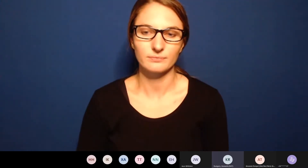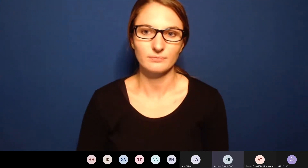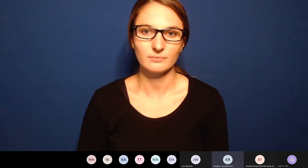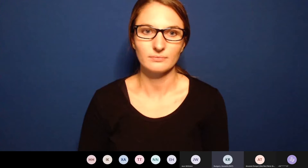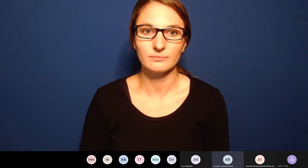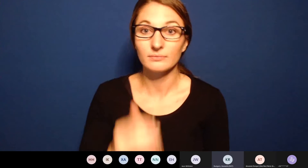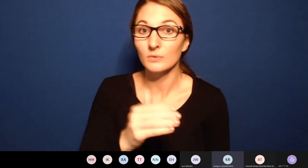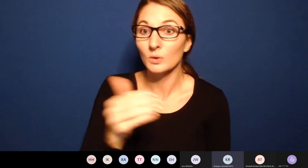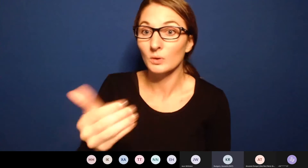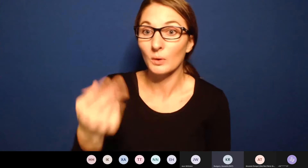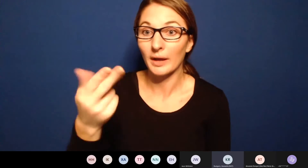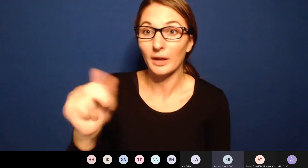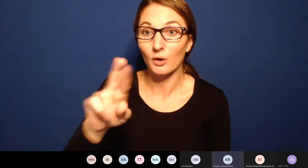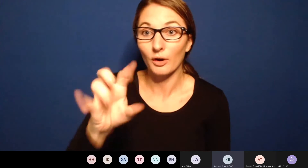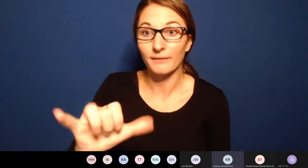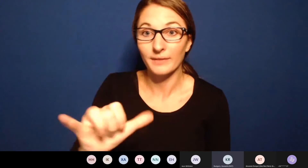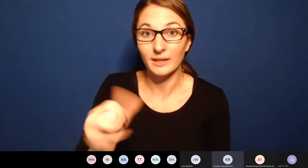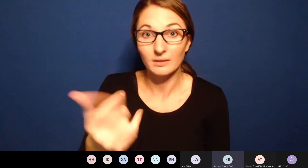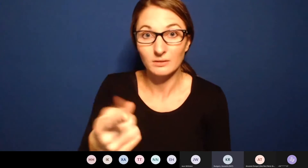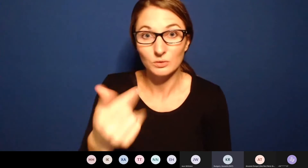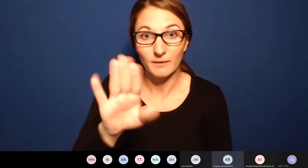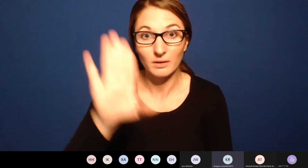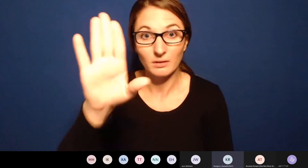Go ahead, Harvey.